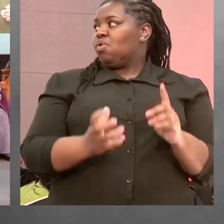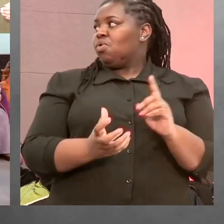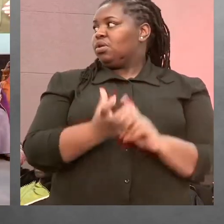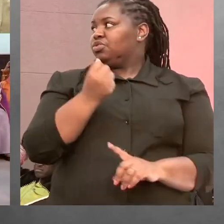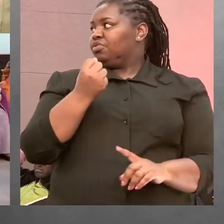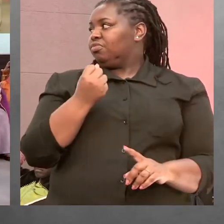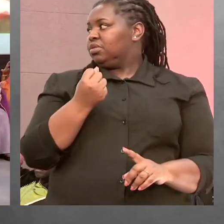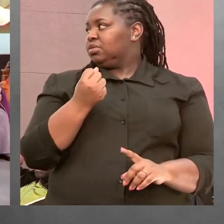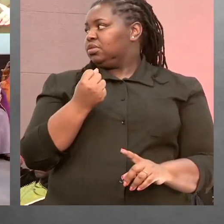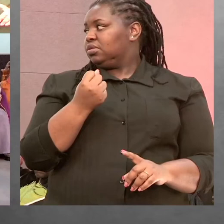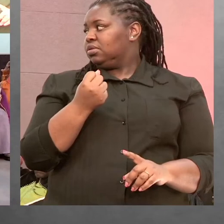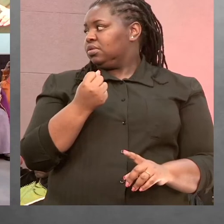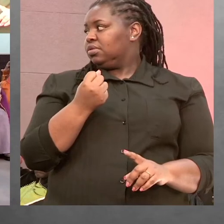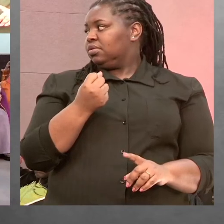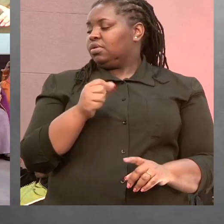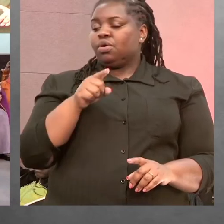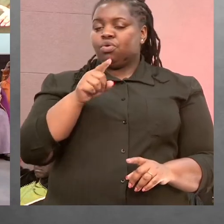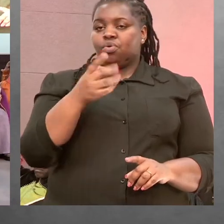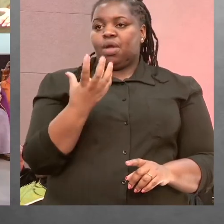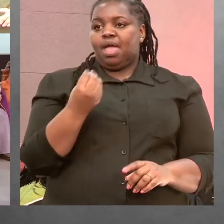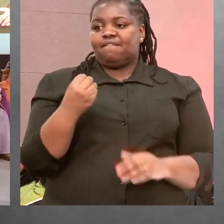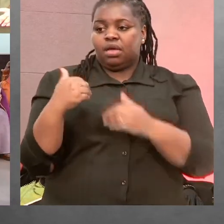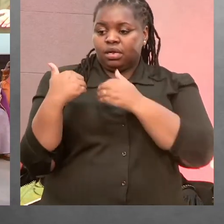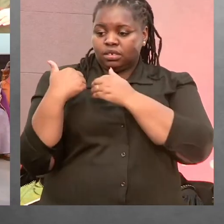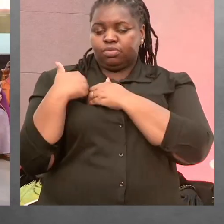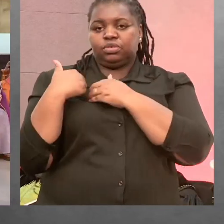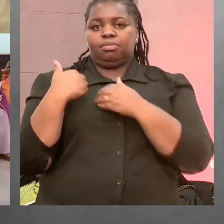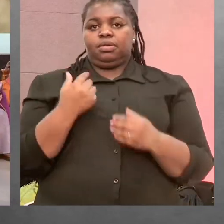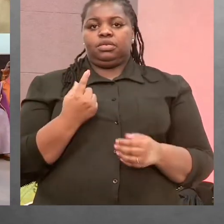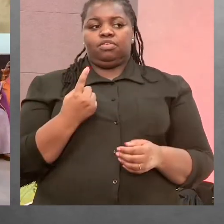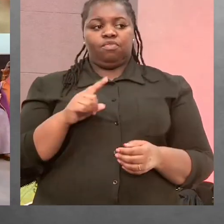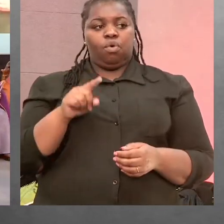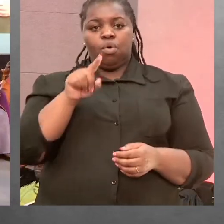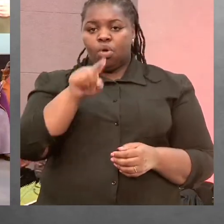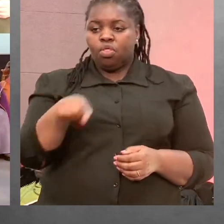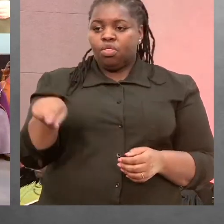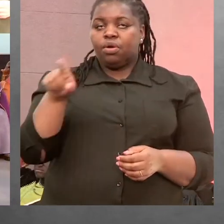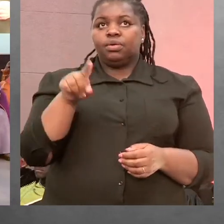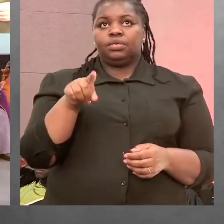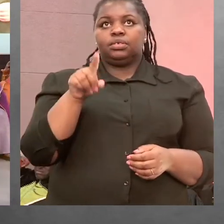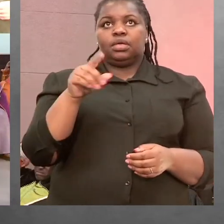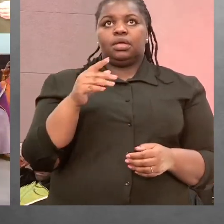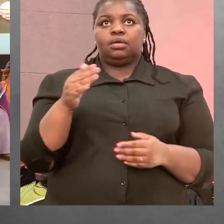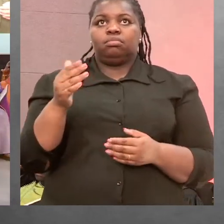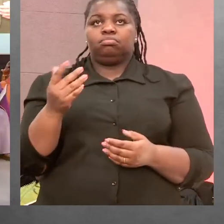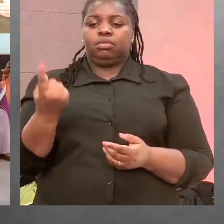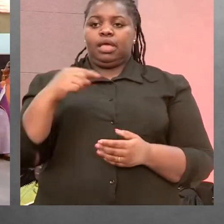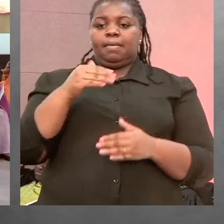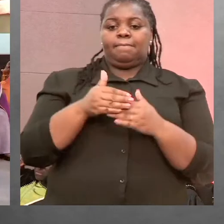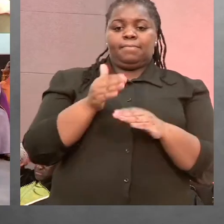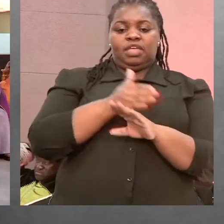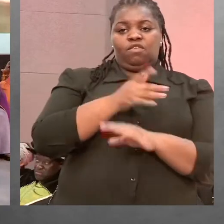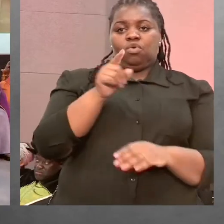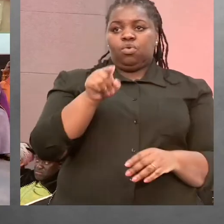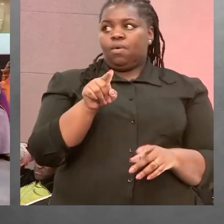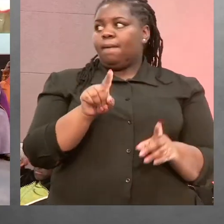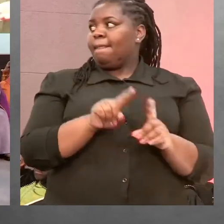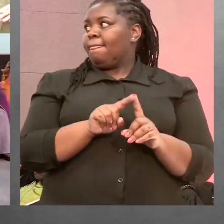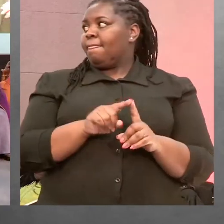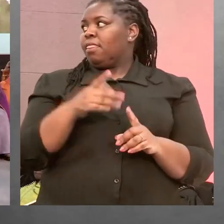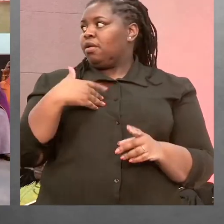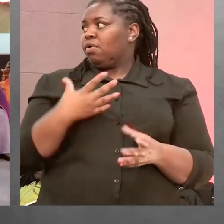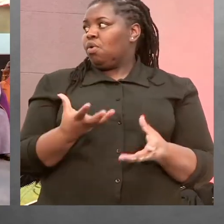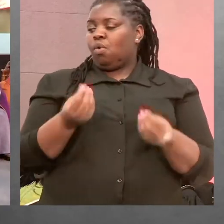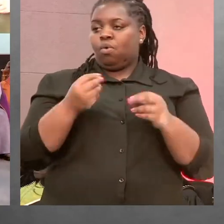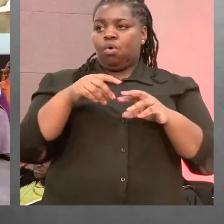achievements. You have a responsibility of those that came before you. You also hold the